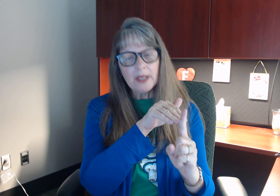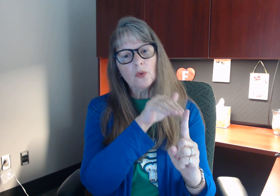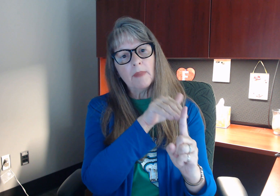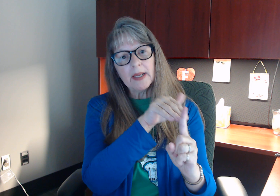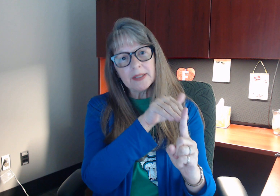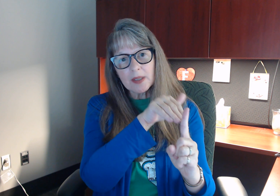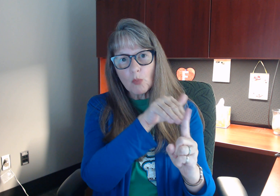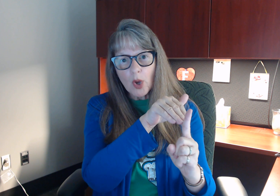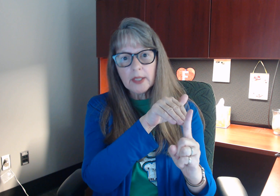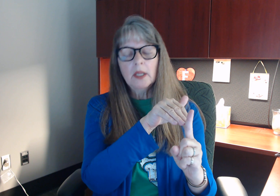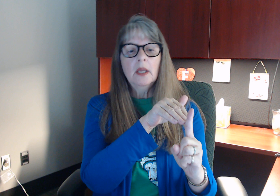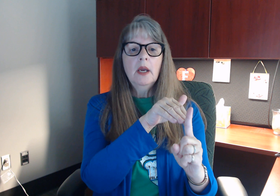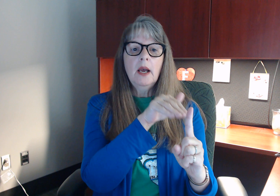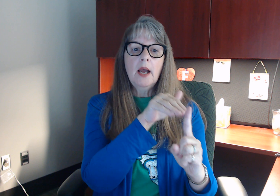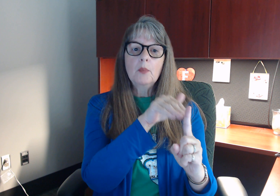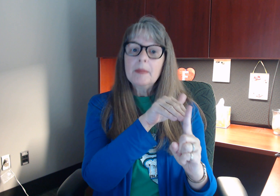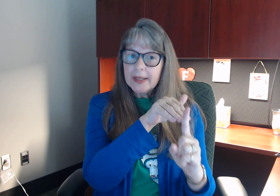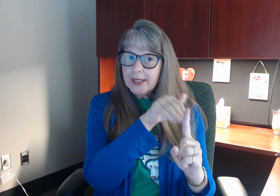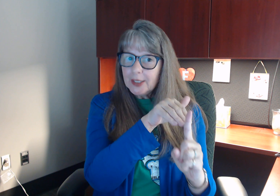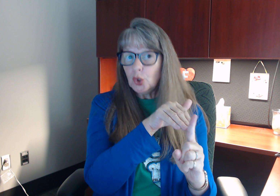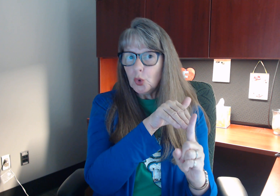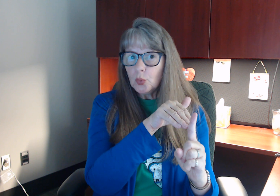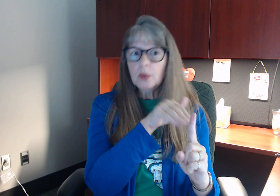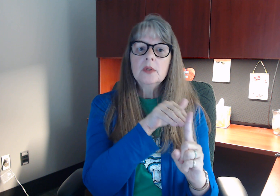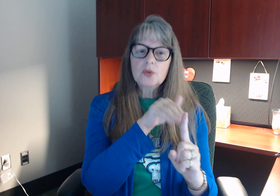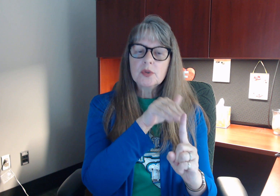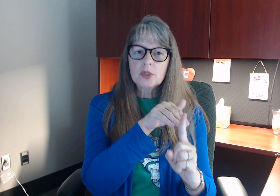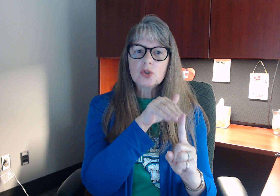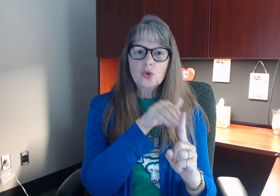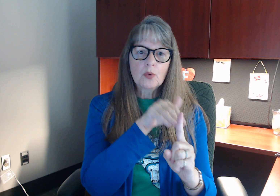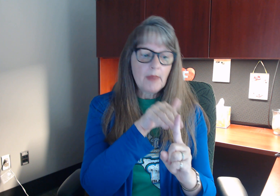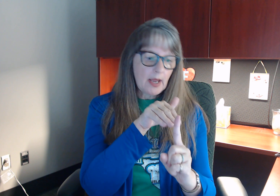remind someone. Reminding you. So this is to remind.